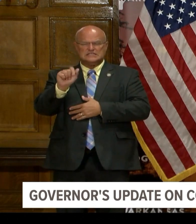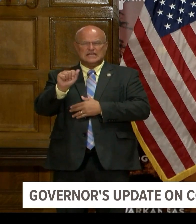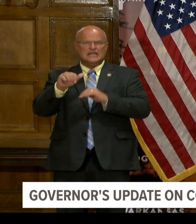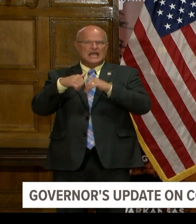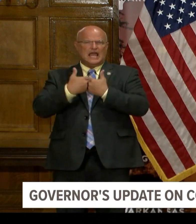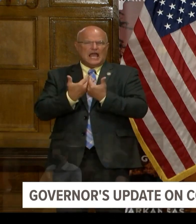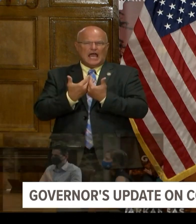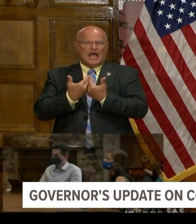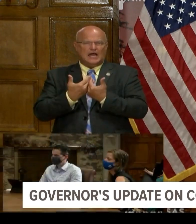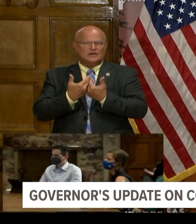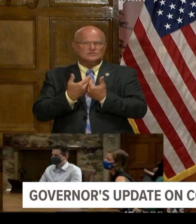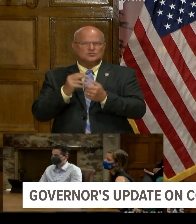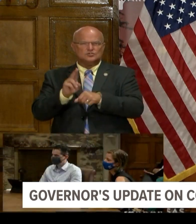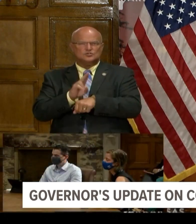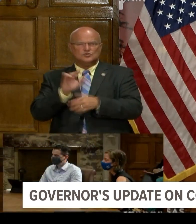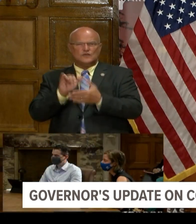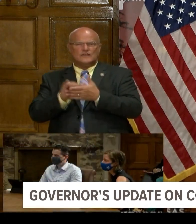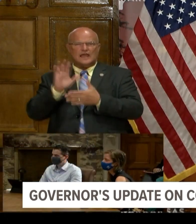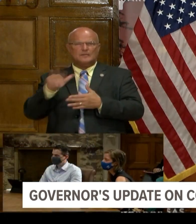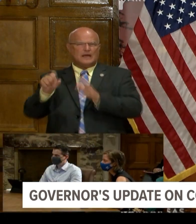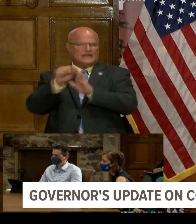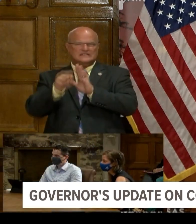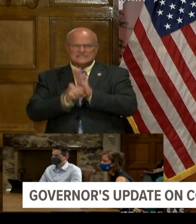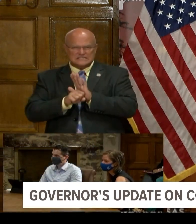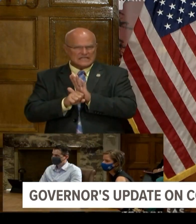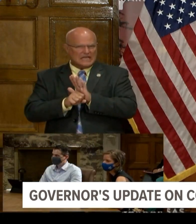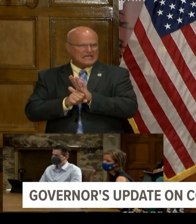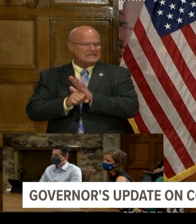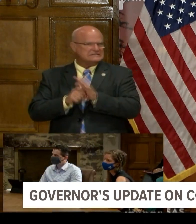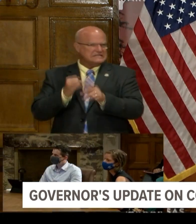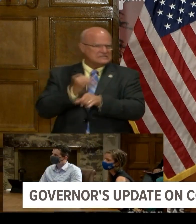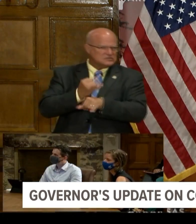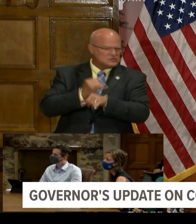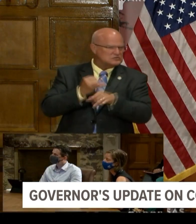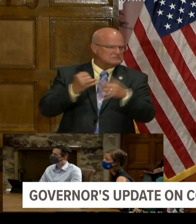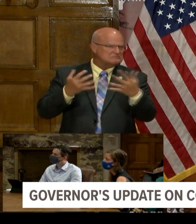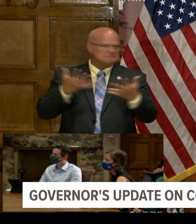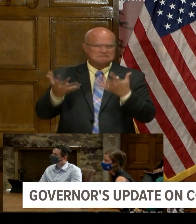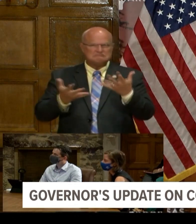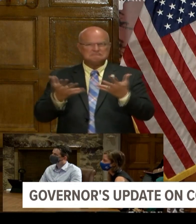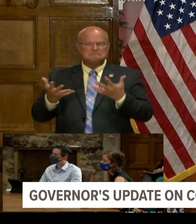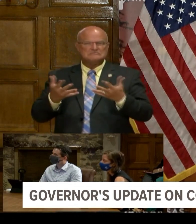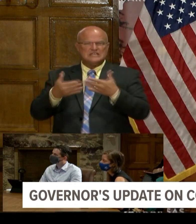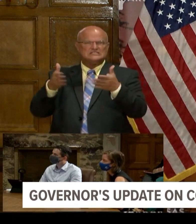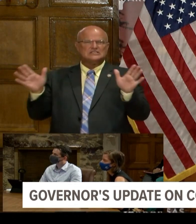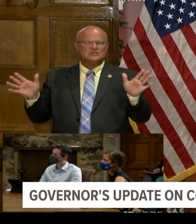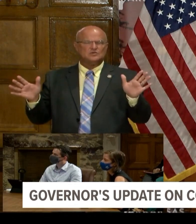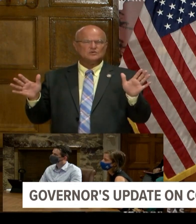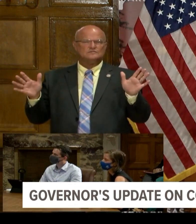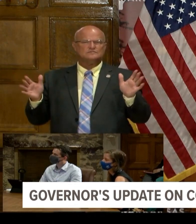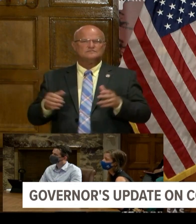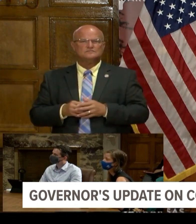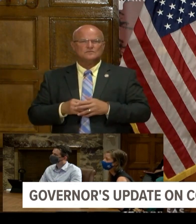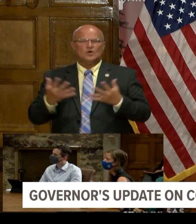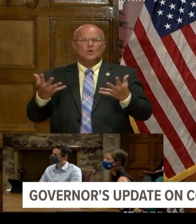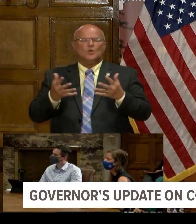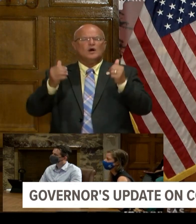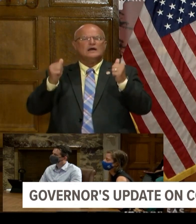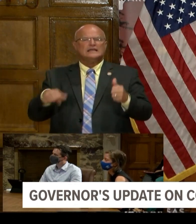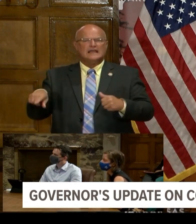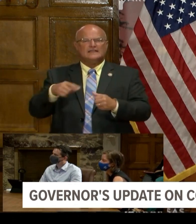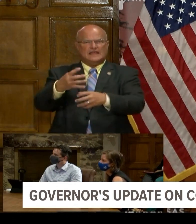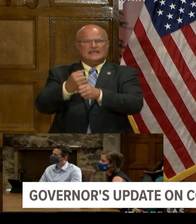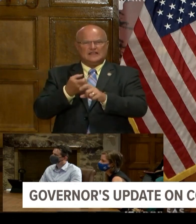for it to be used by, like, the state, the institutions themselves, the general public? What can they get